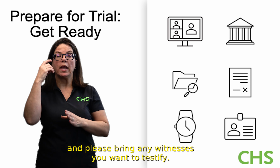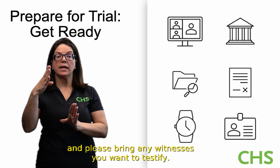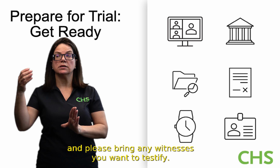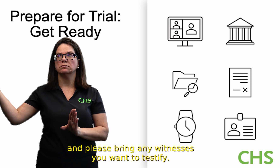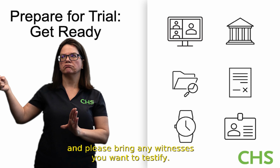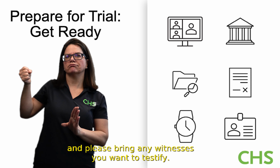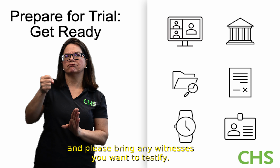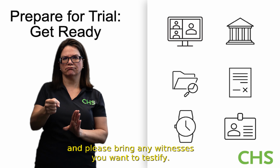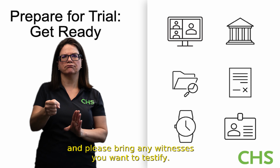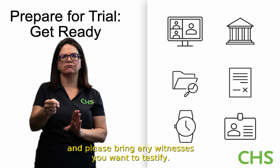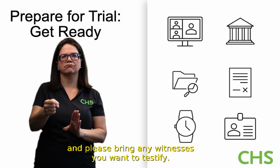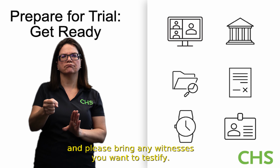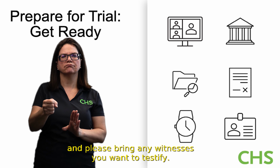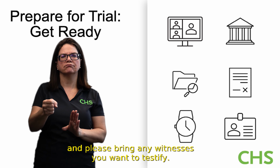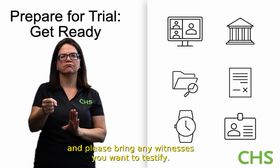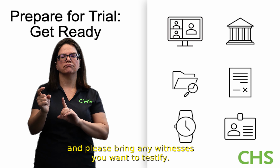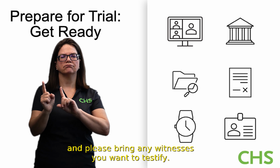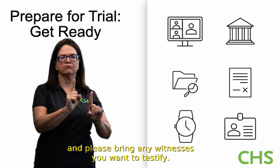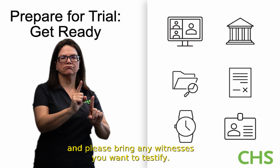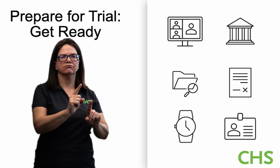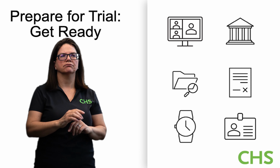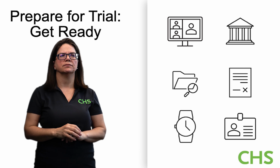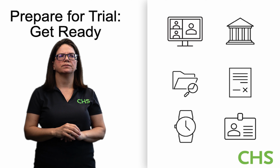and please bring any witnesses you want to testify.